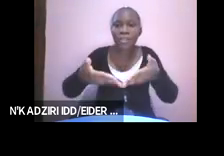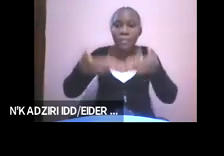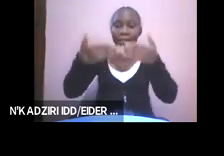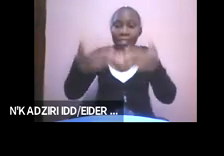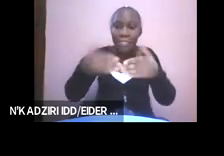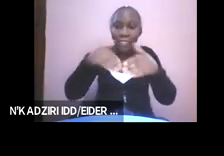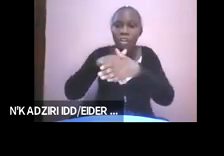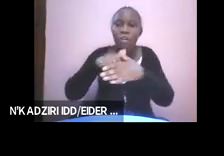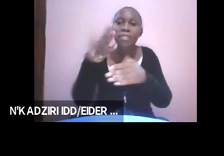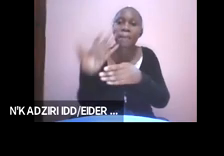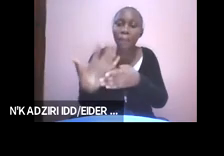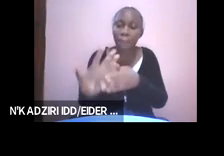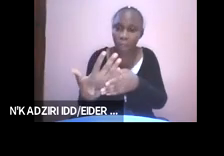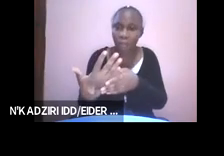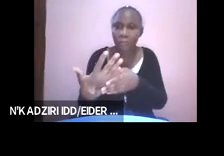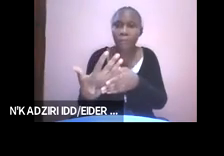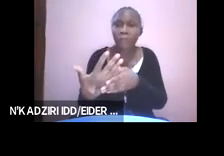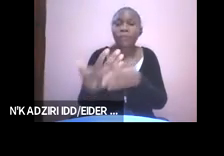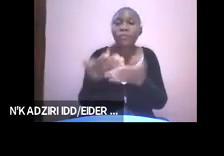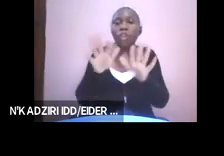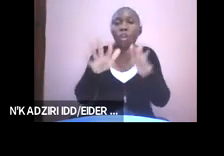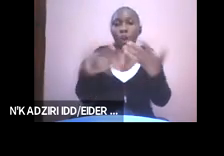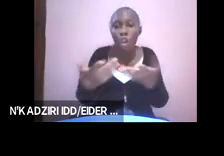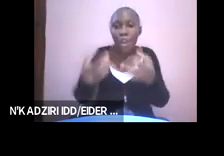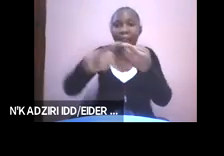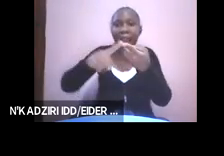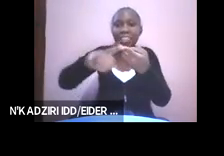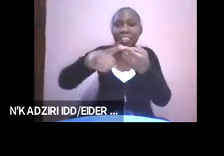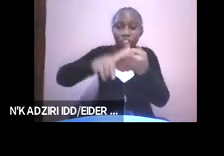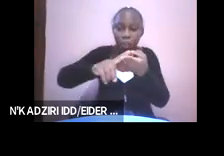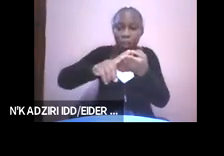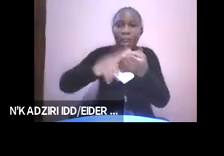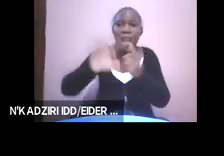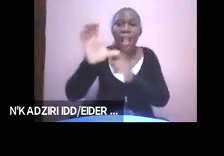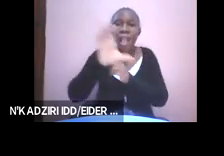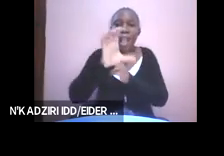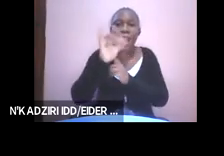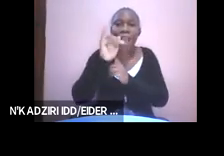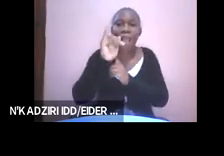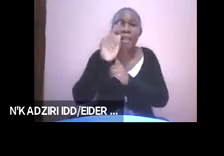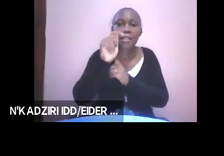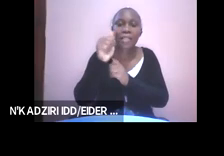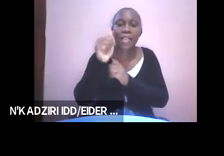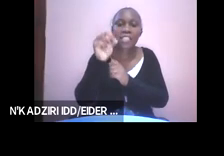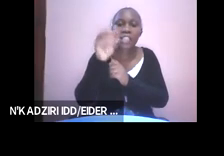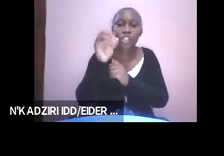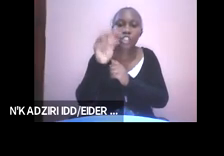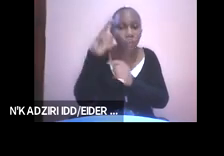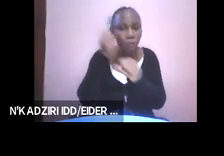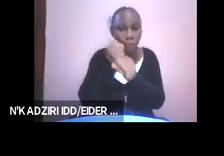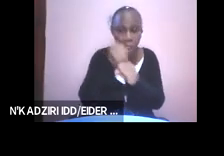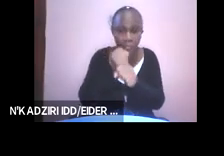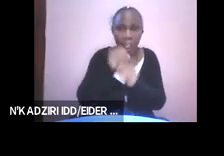or additional citation and work that you think should be included to strengthen